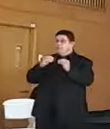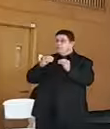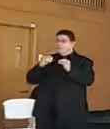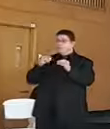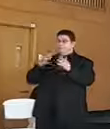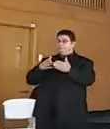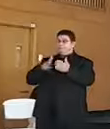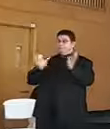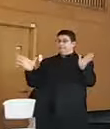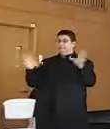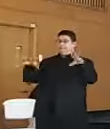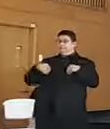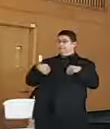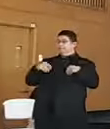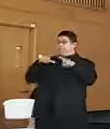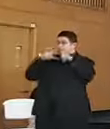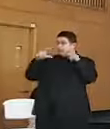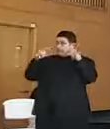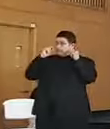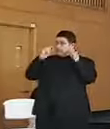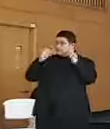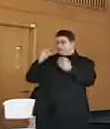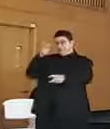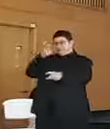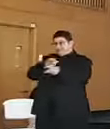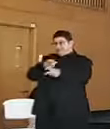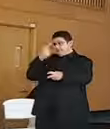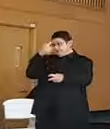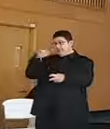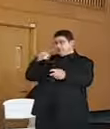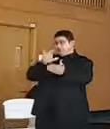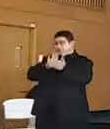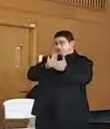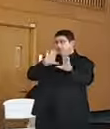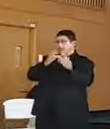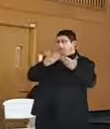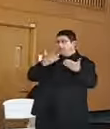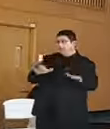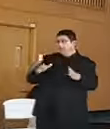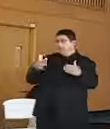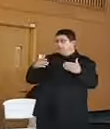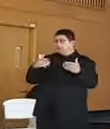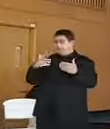community, then it's going to be very difficult for any classroom.